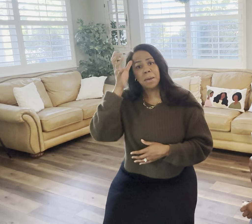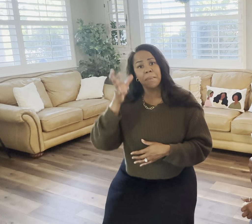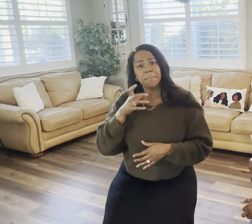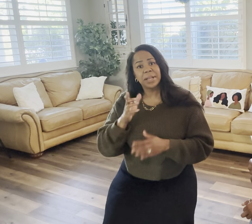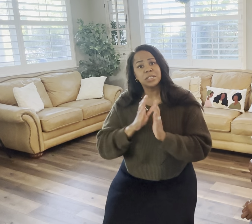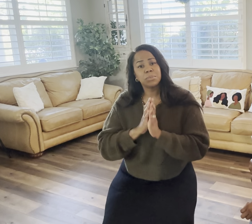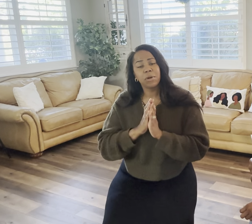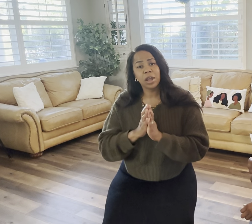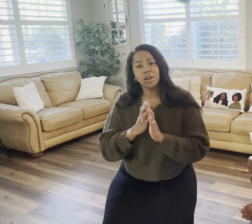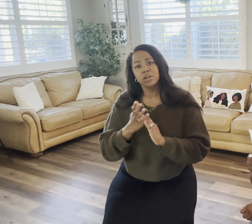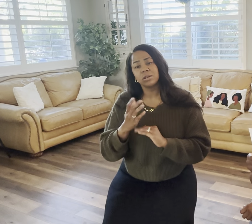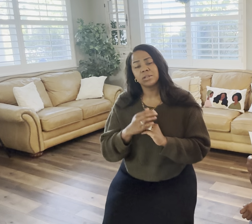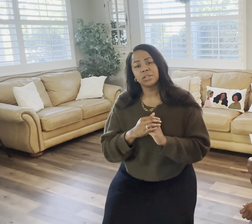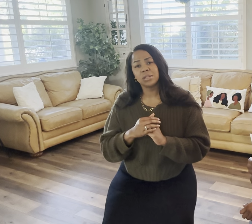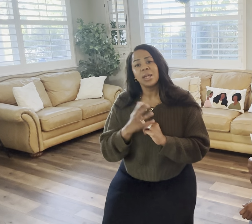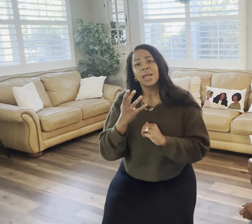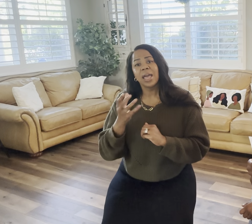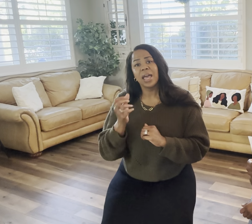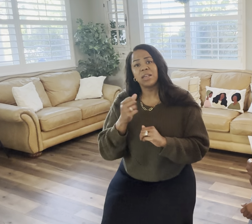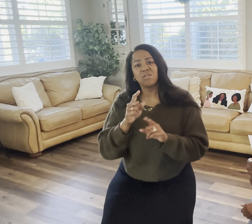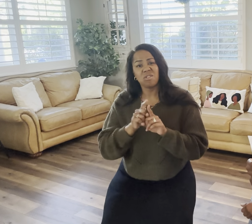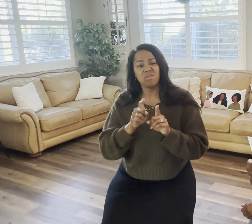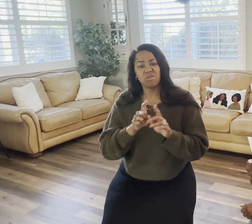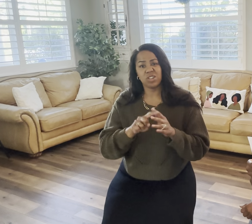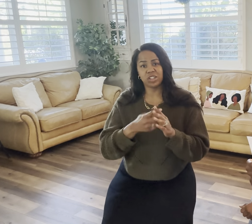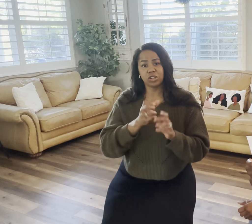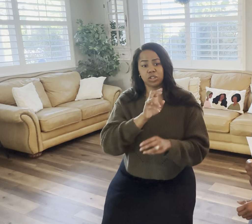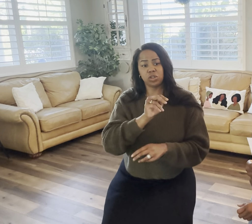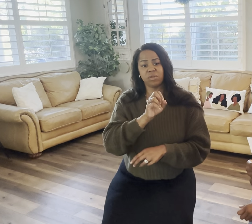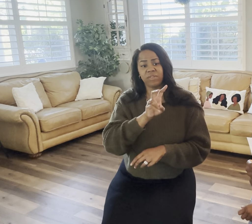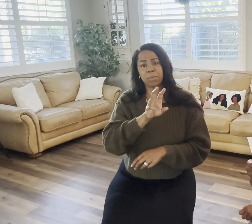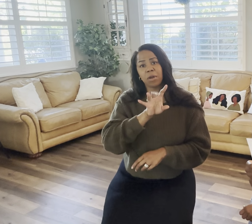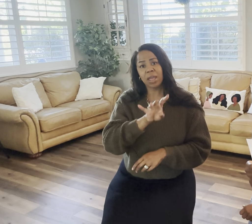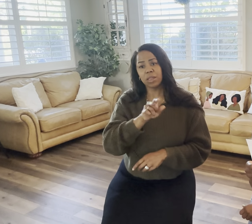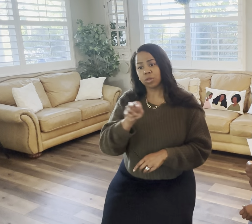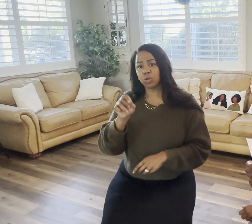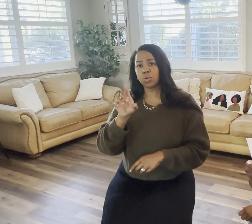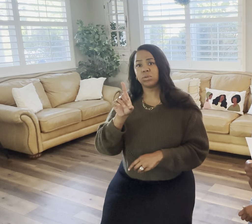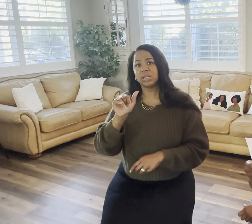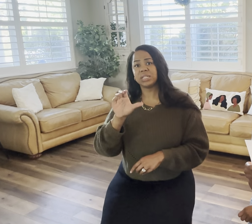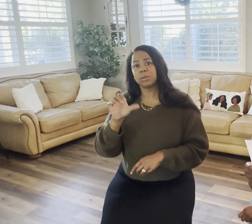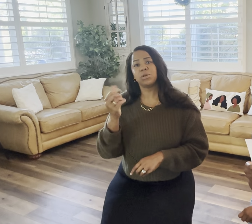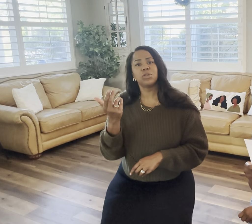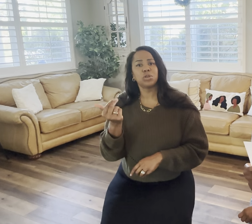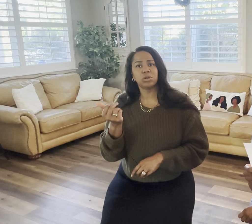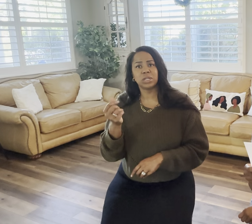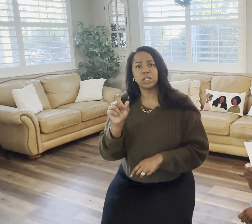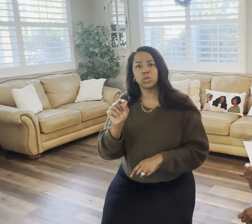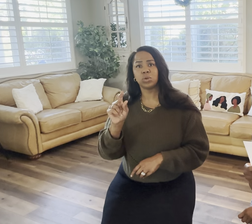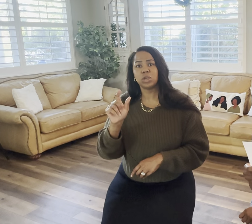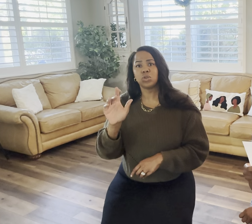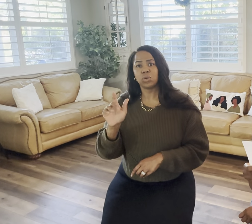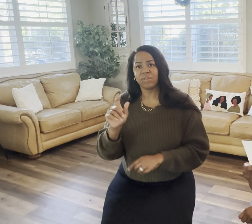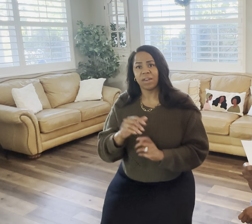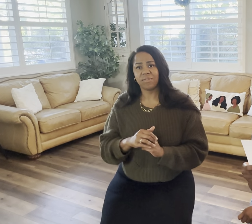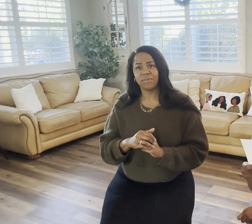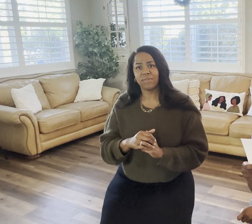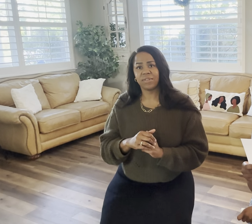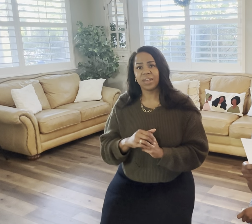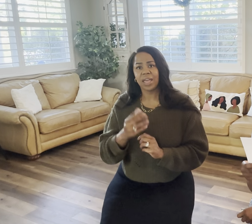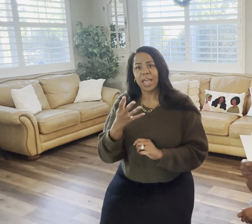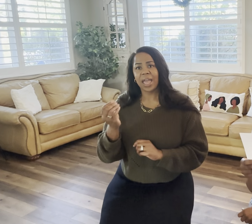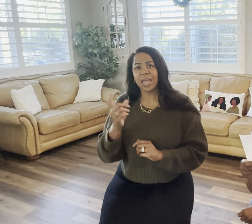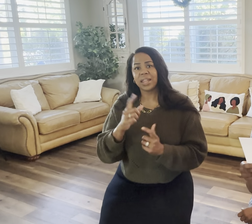Encounter, also from November 8th through December 13th, 2025. And then there's